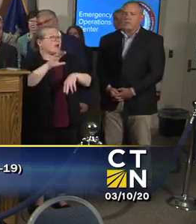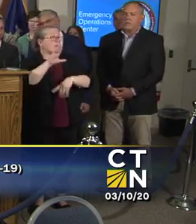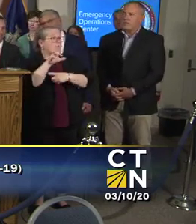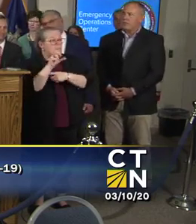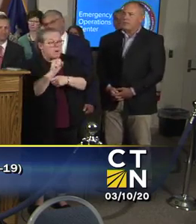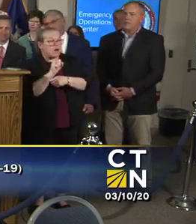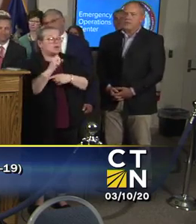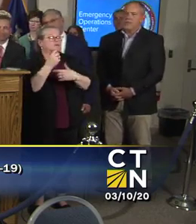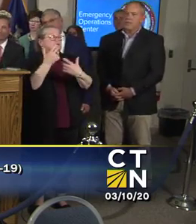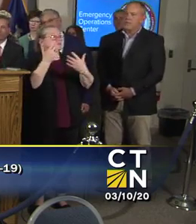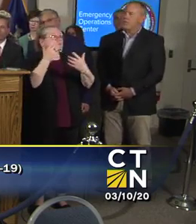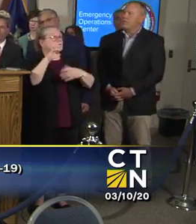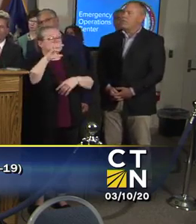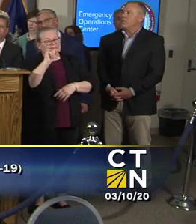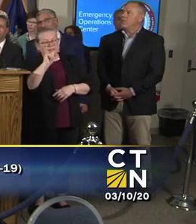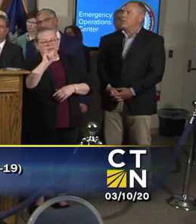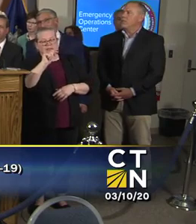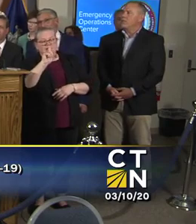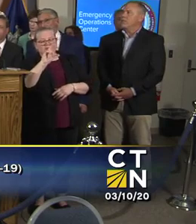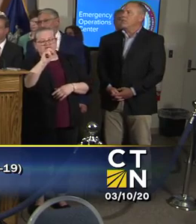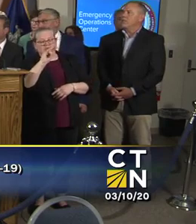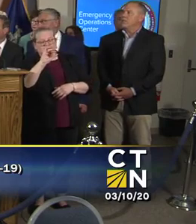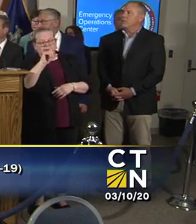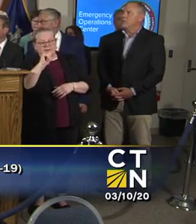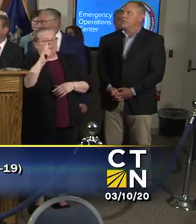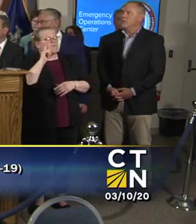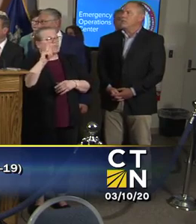of, safety transit to make sure that it's safe for everybody?